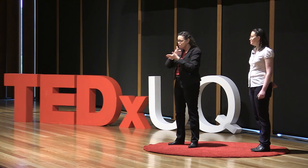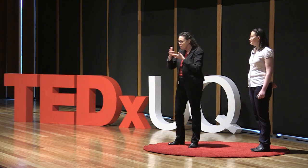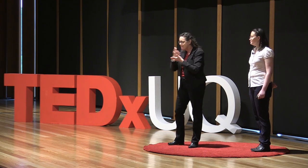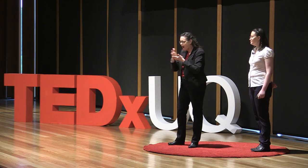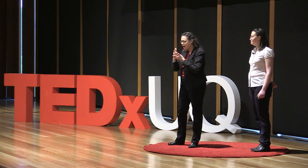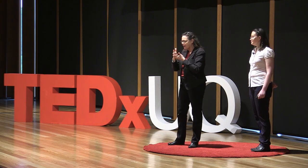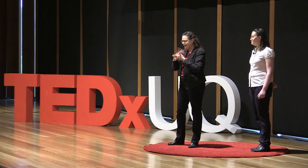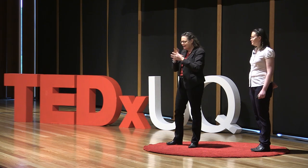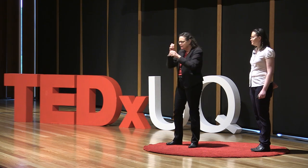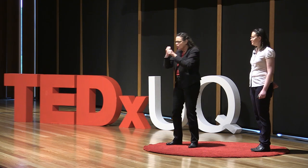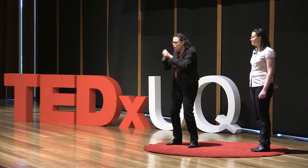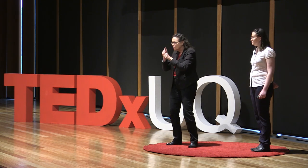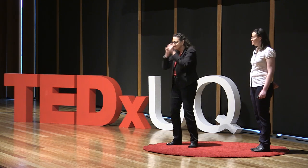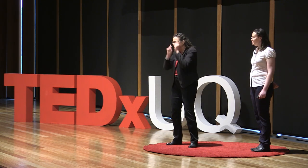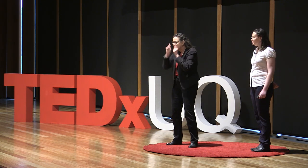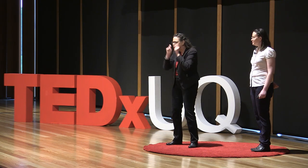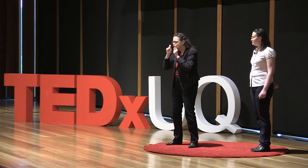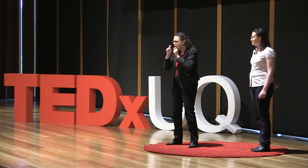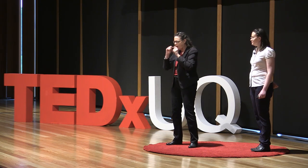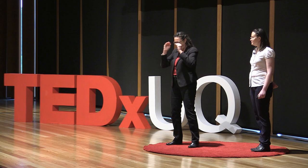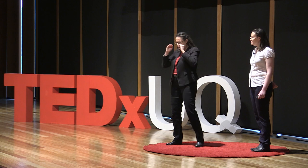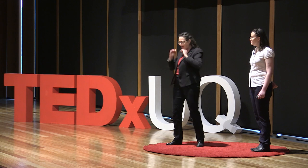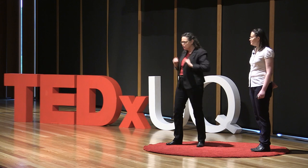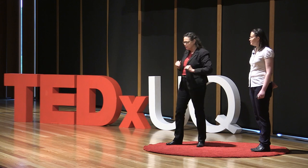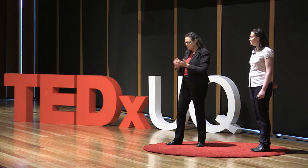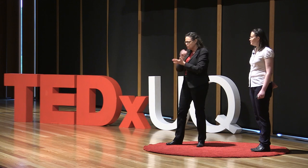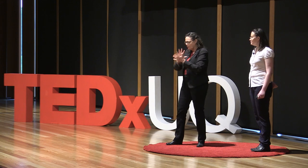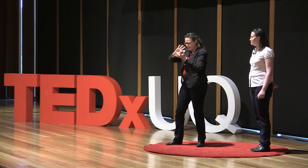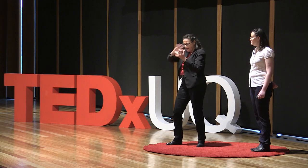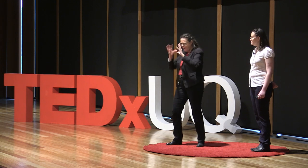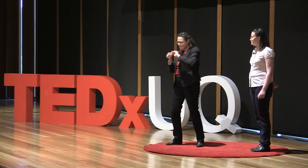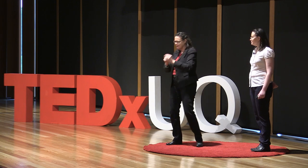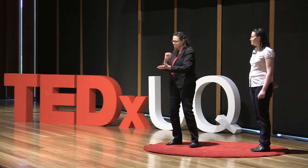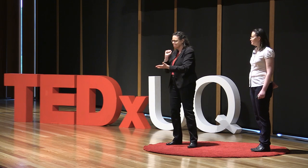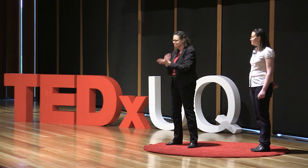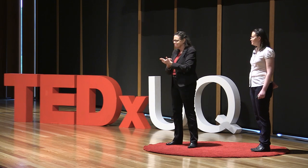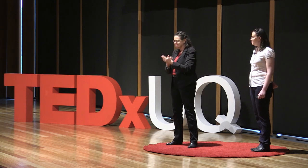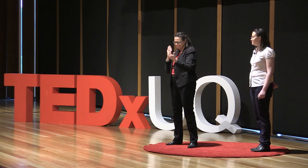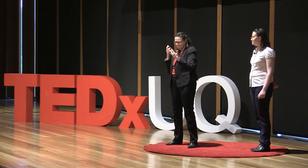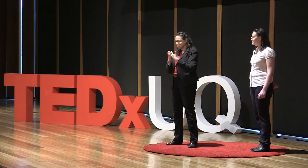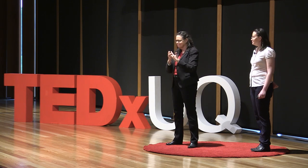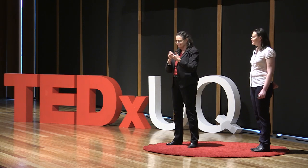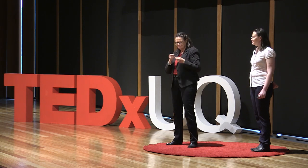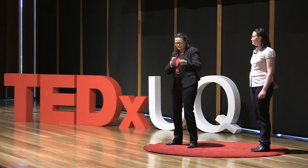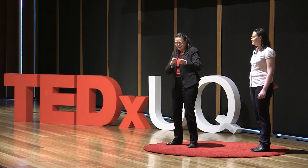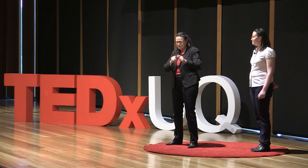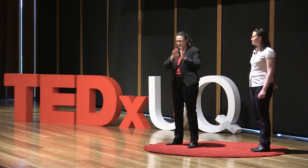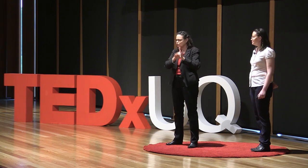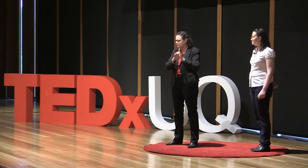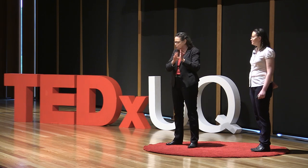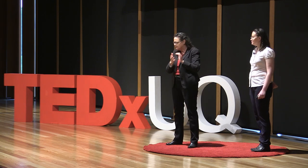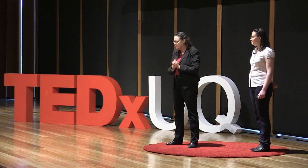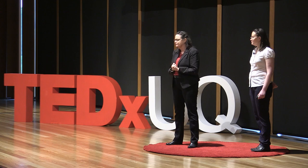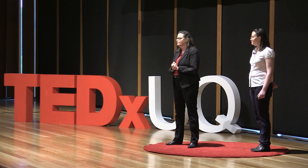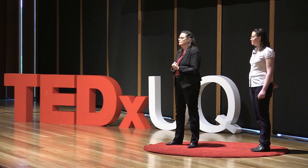language. It has its own grammar and structure, things that needed to be included, like facial expressions or location,